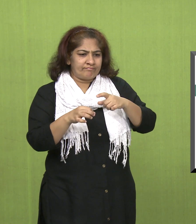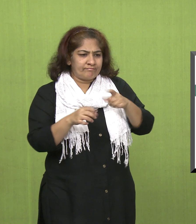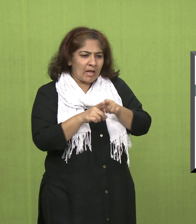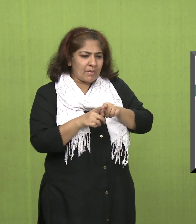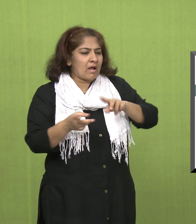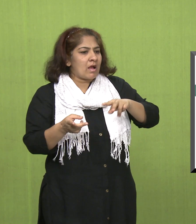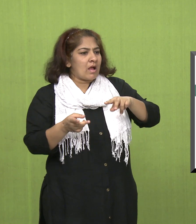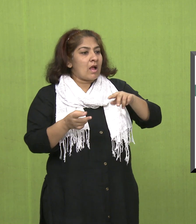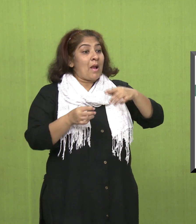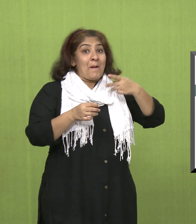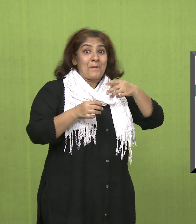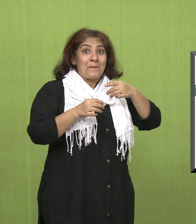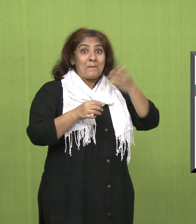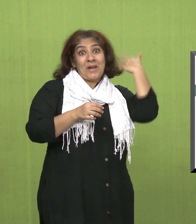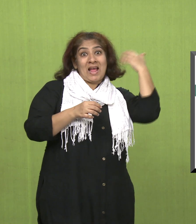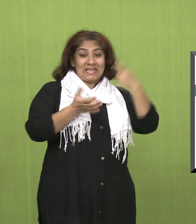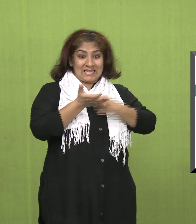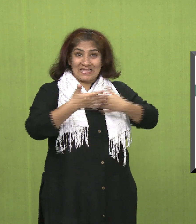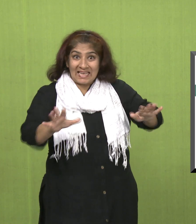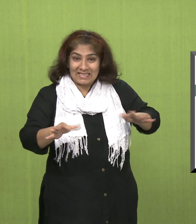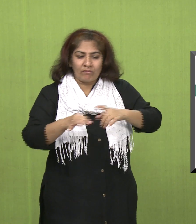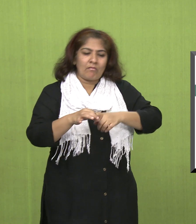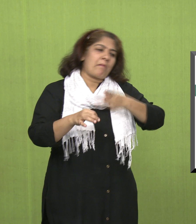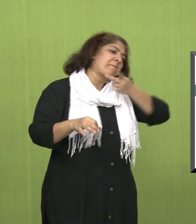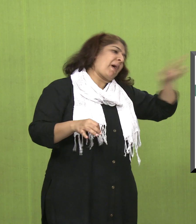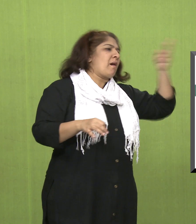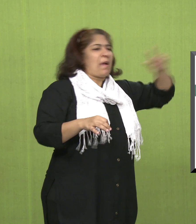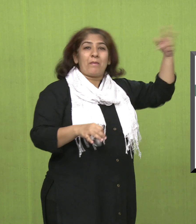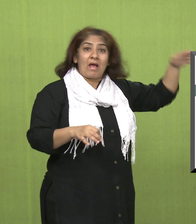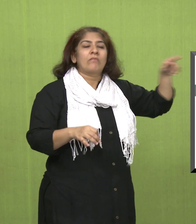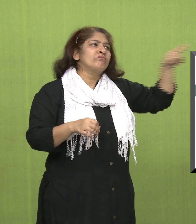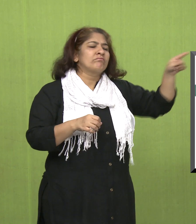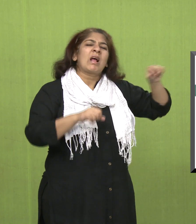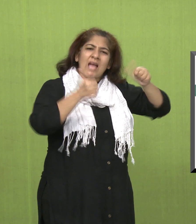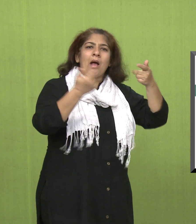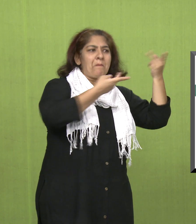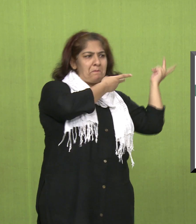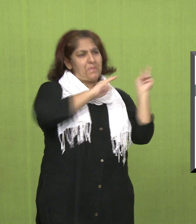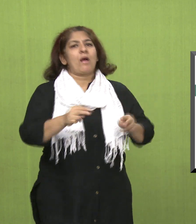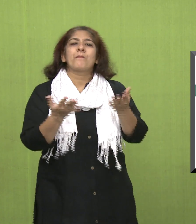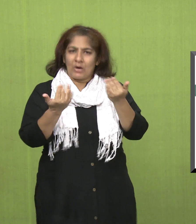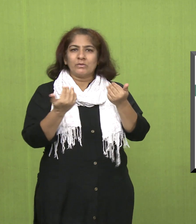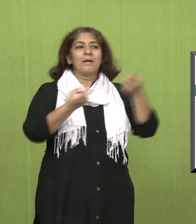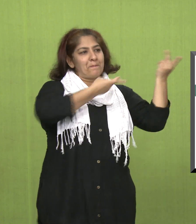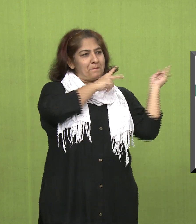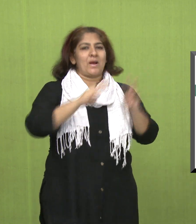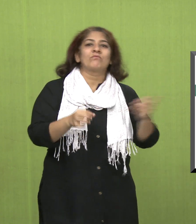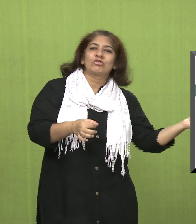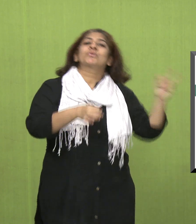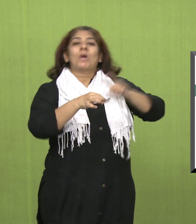company. And the fourth is former employees. This can be understood in a way like when people who